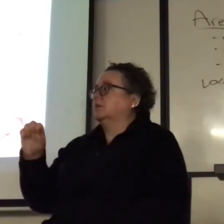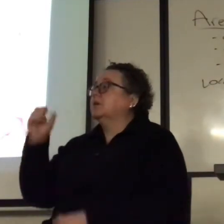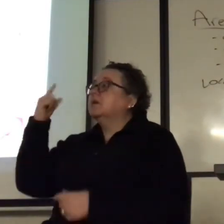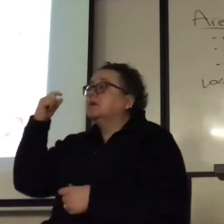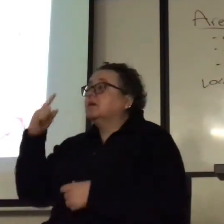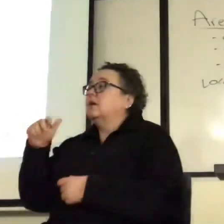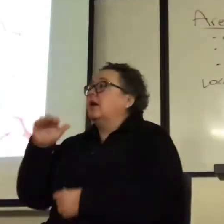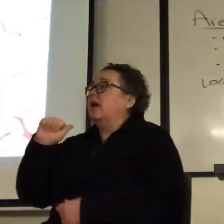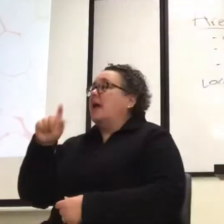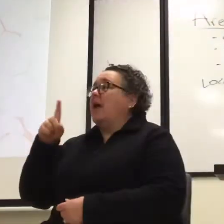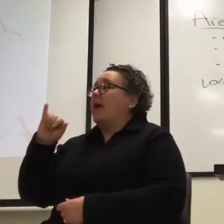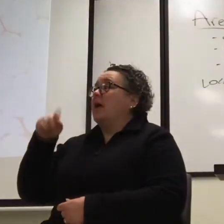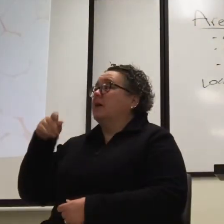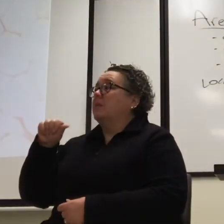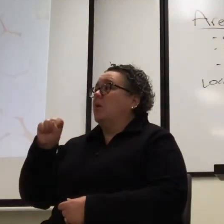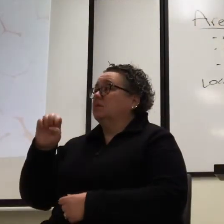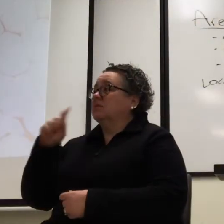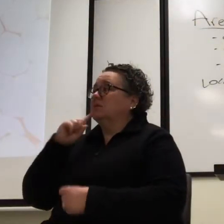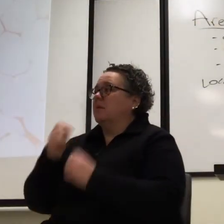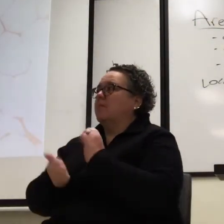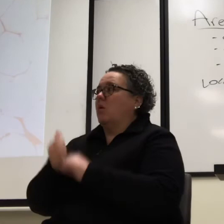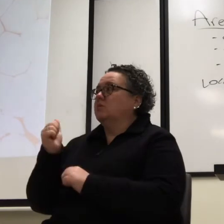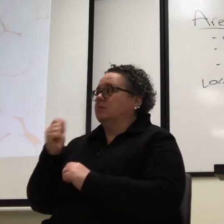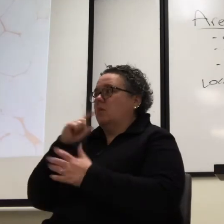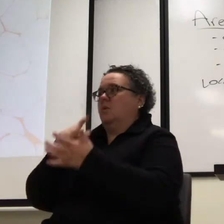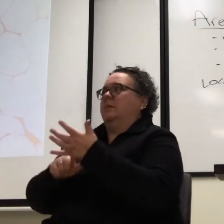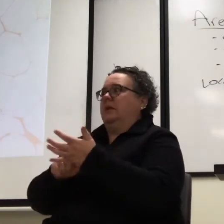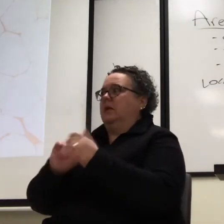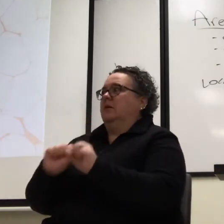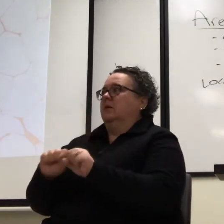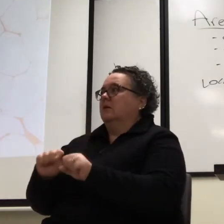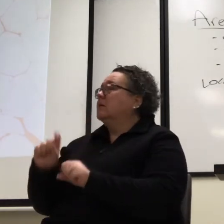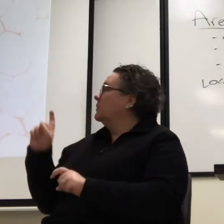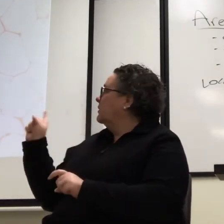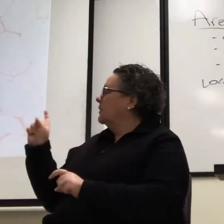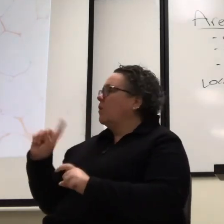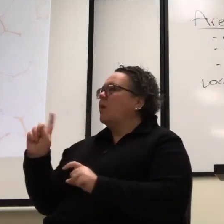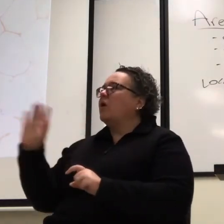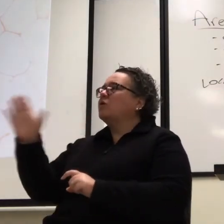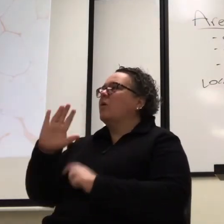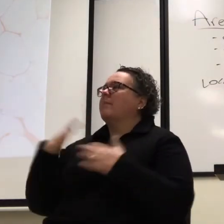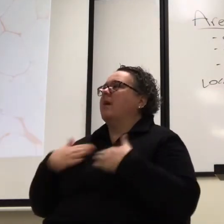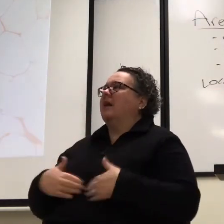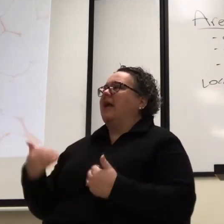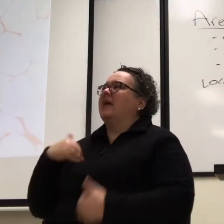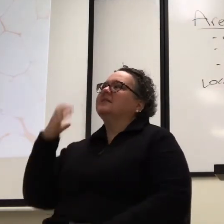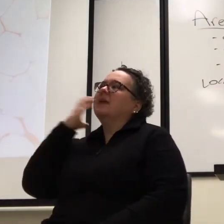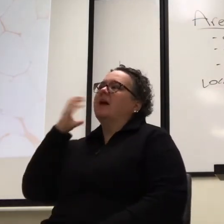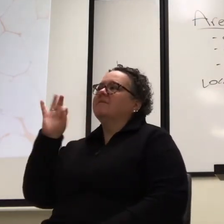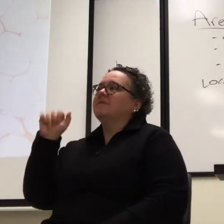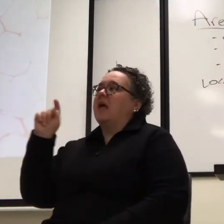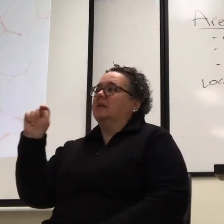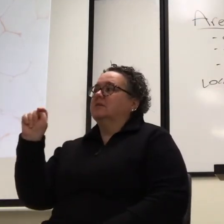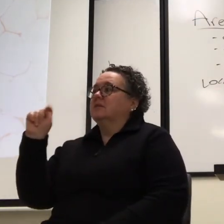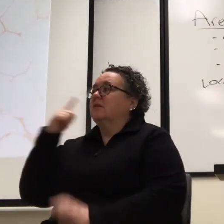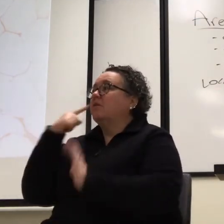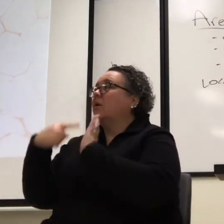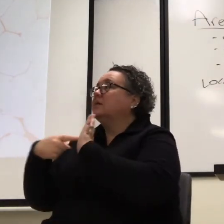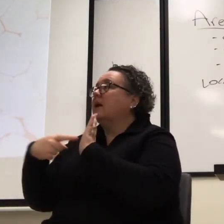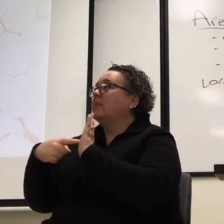adipose, most notably, is wherever your body has fat. In, for